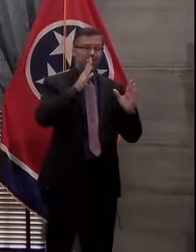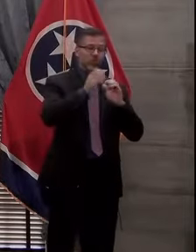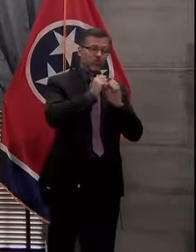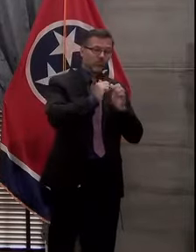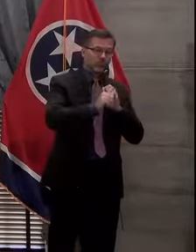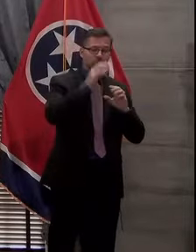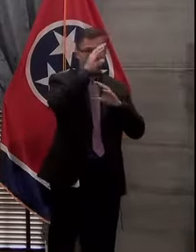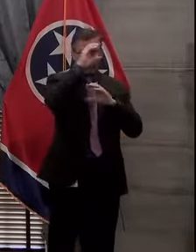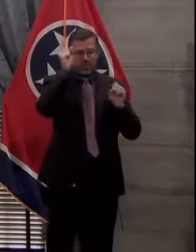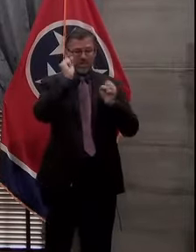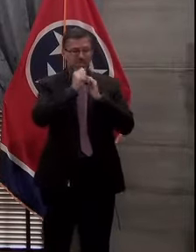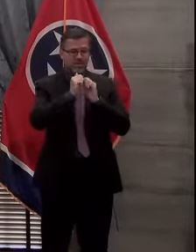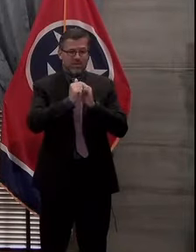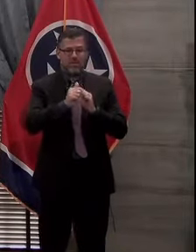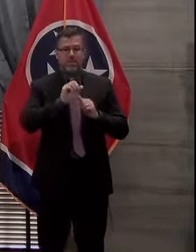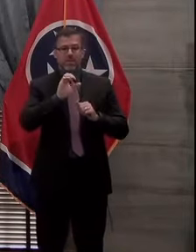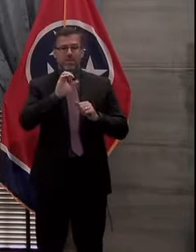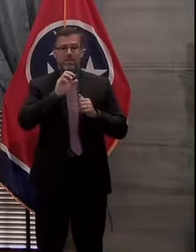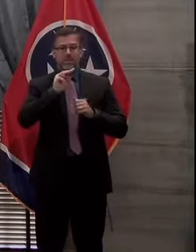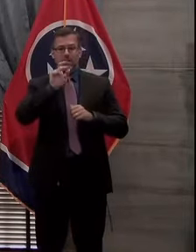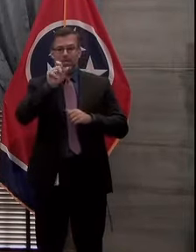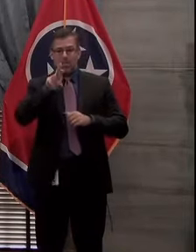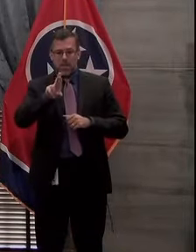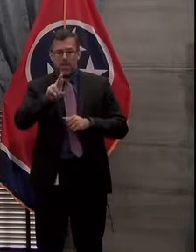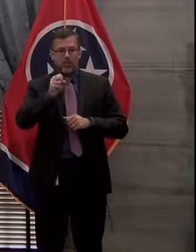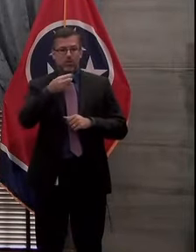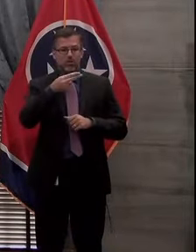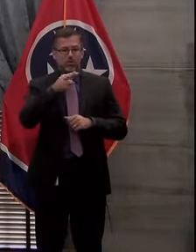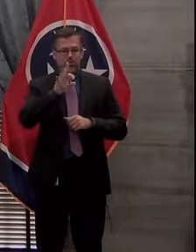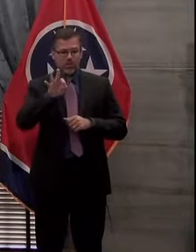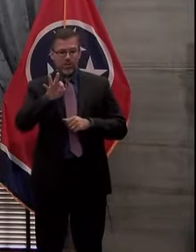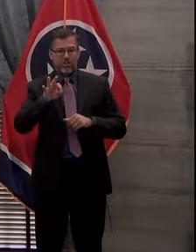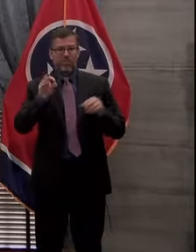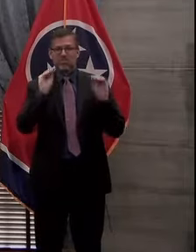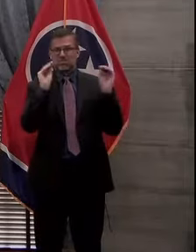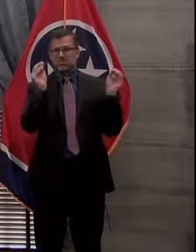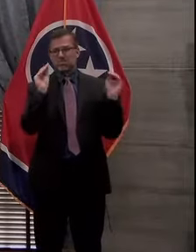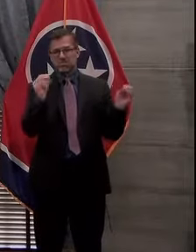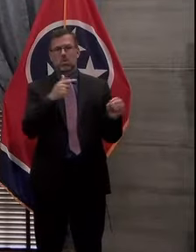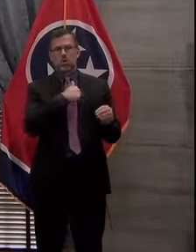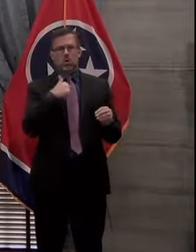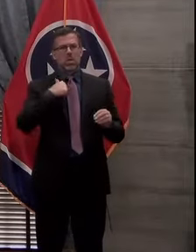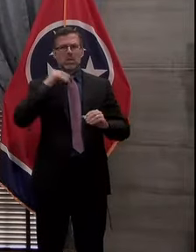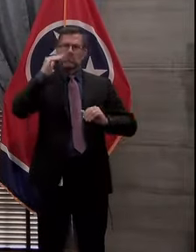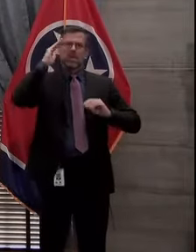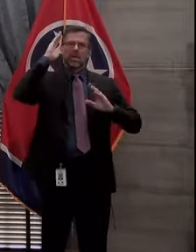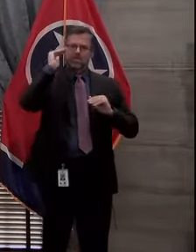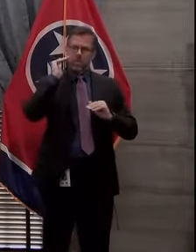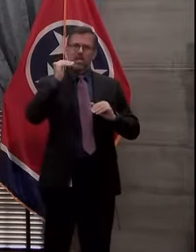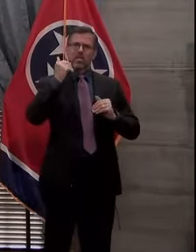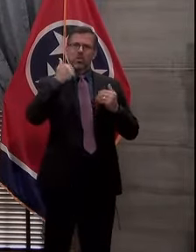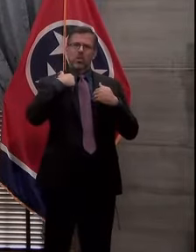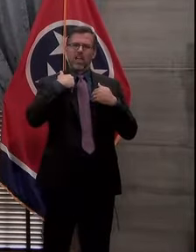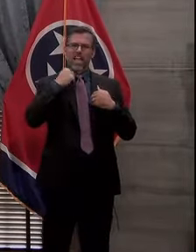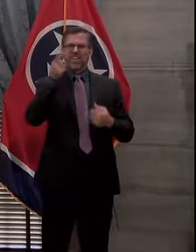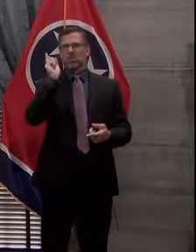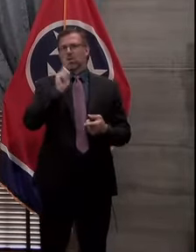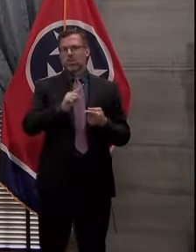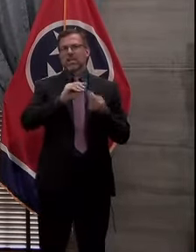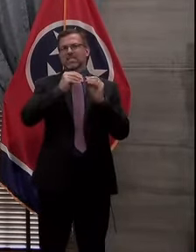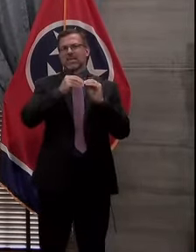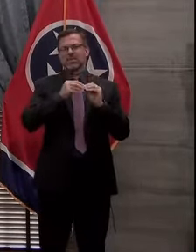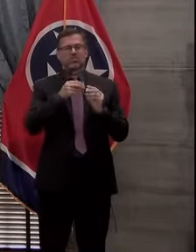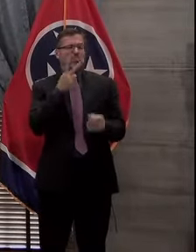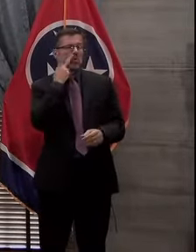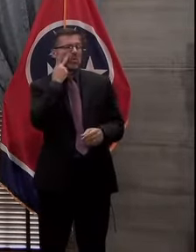no county mayors, no sheriffs, we expect there to be a lower turnout in an election like this. We'll just have to see what the